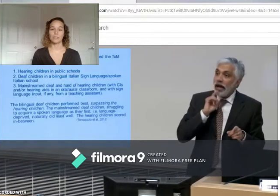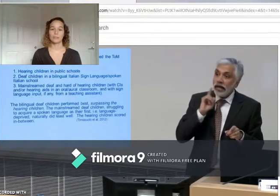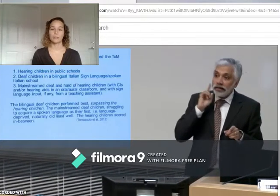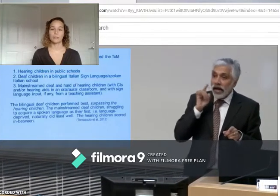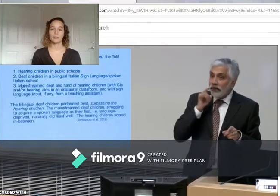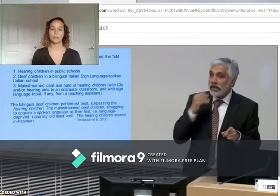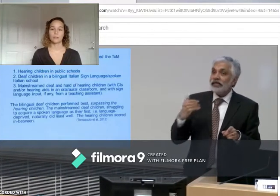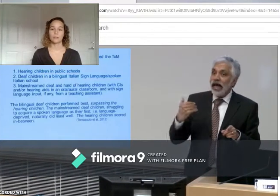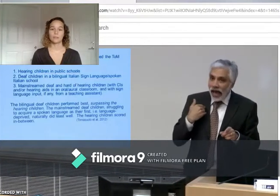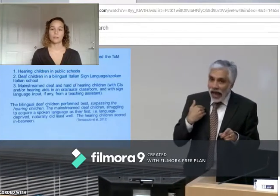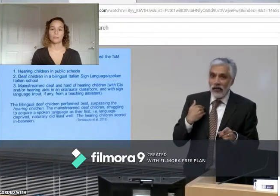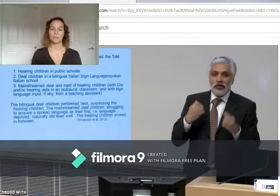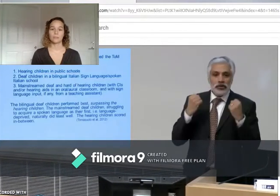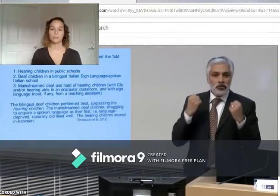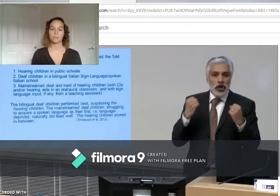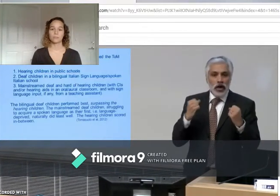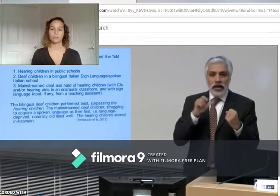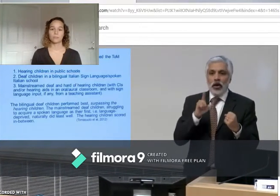L1 is.